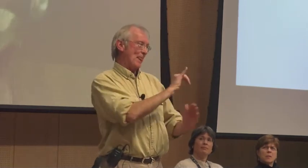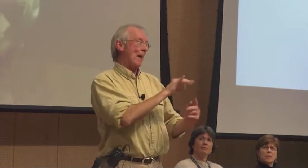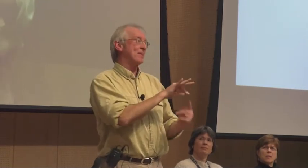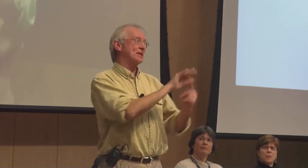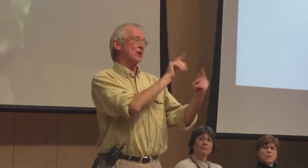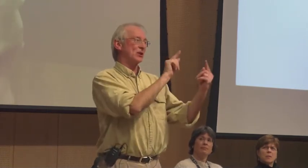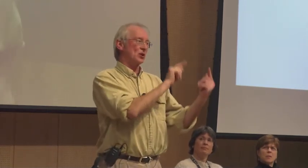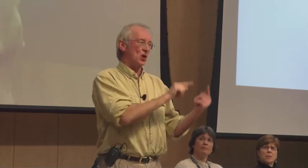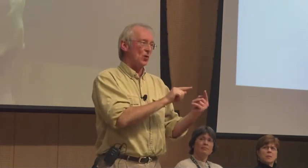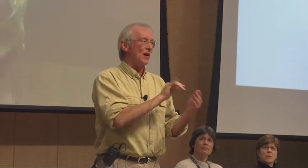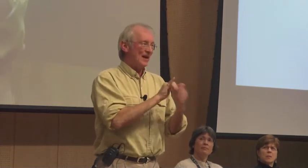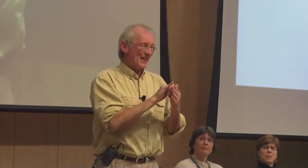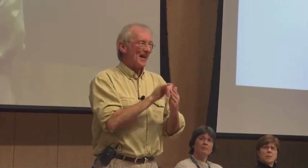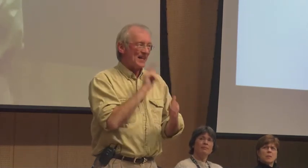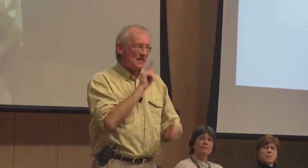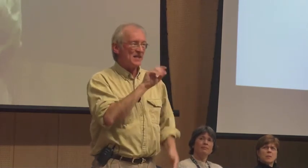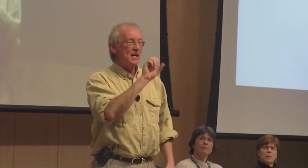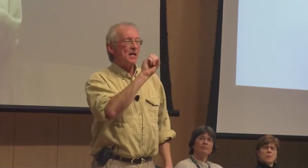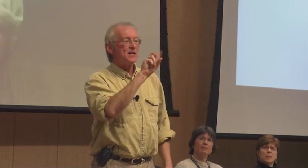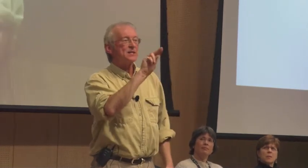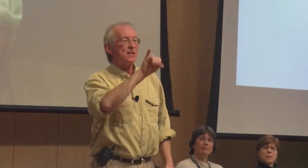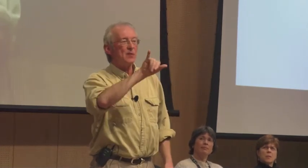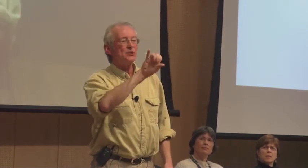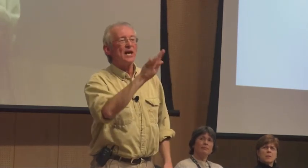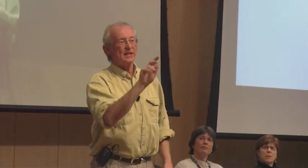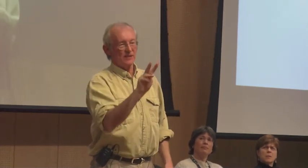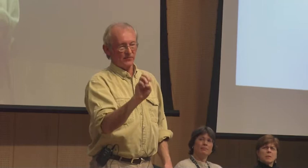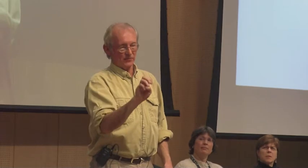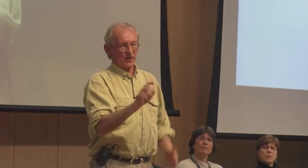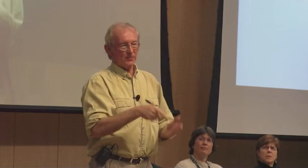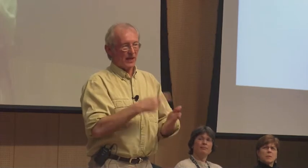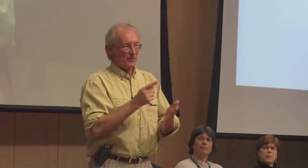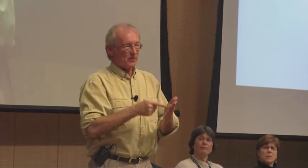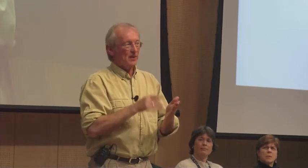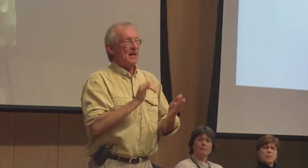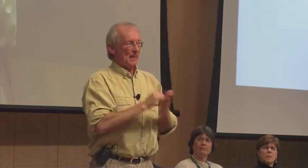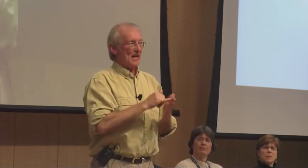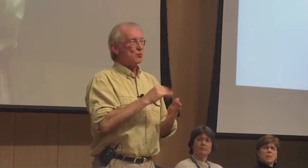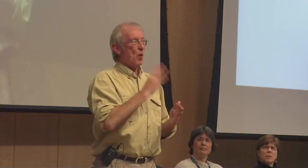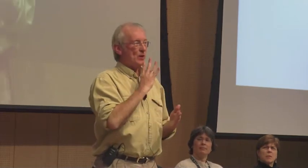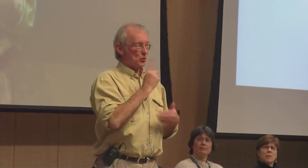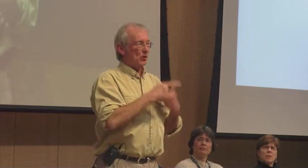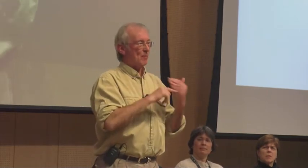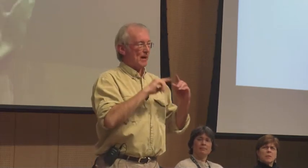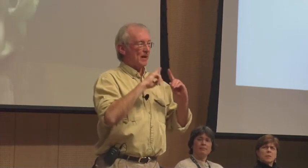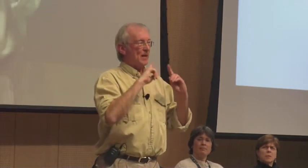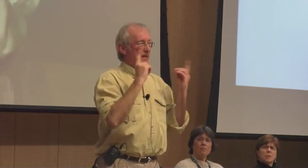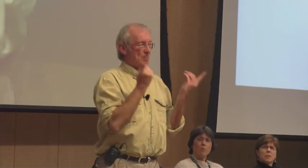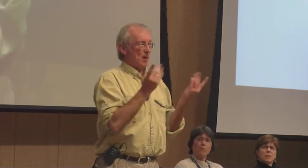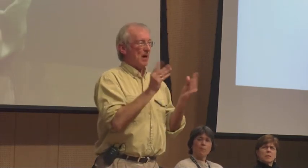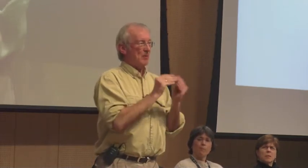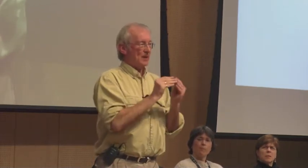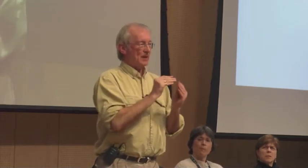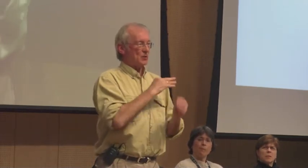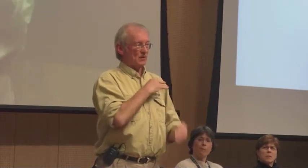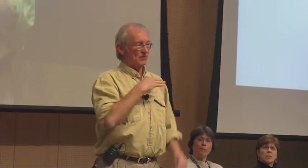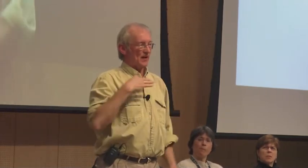that particular goal. That is subjective sometimes. And that's what we talk about in department meetings with the